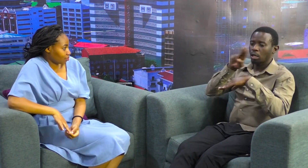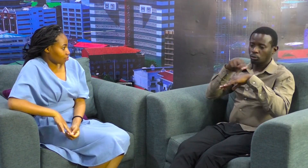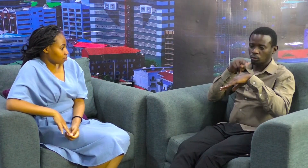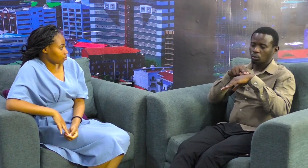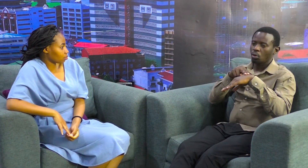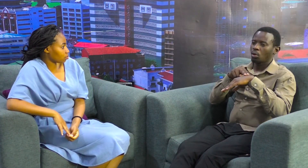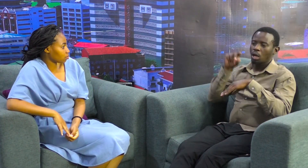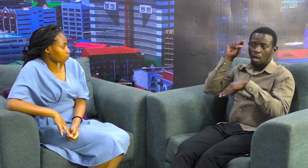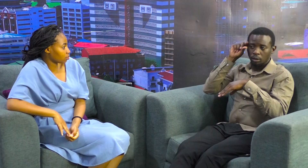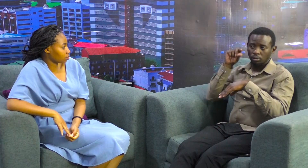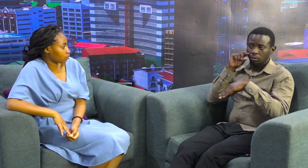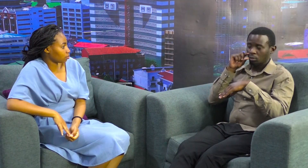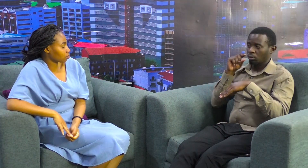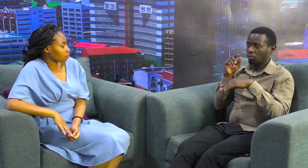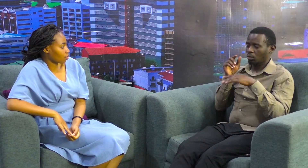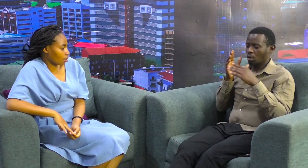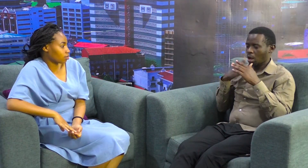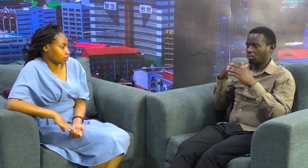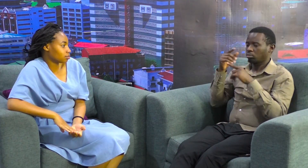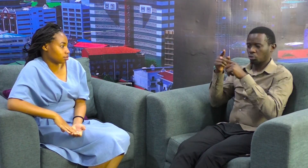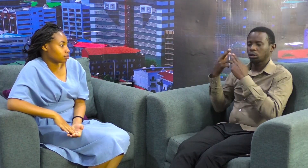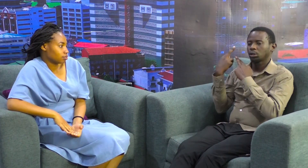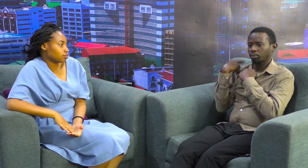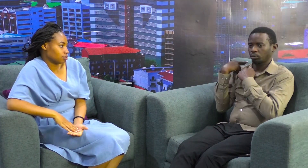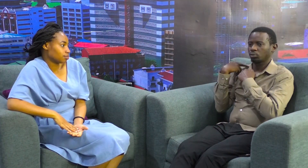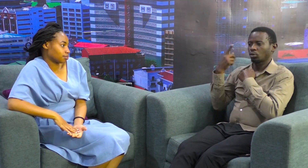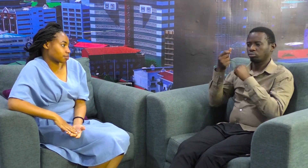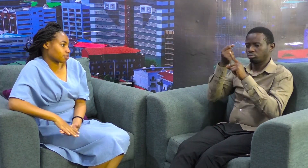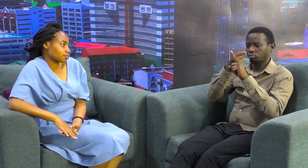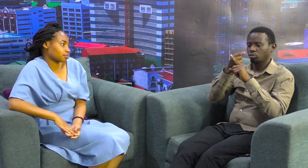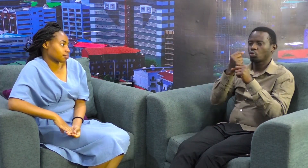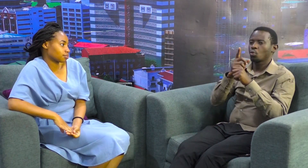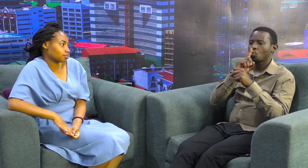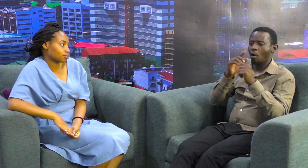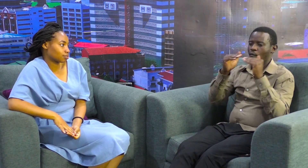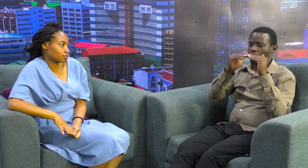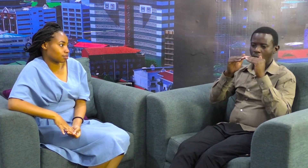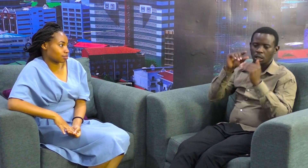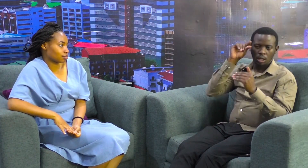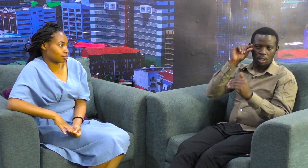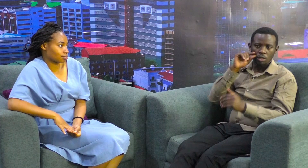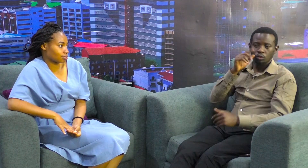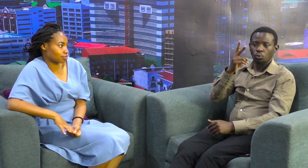basically the responsibility of National Council, the national gender, it is the responsibility for national